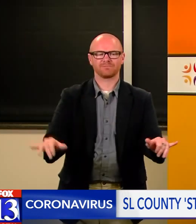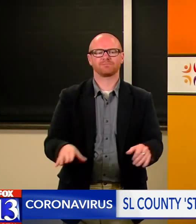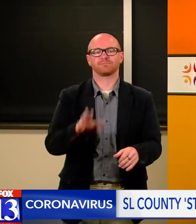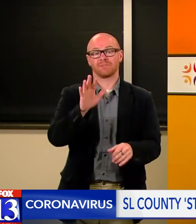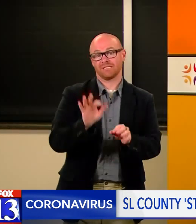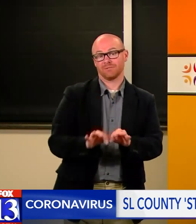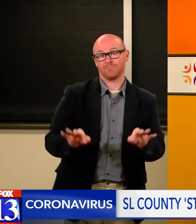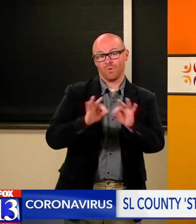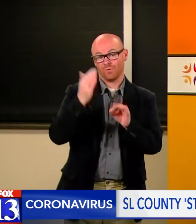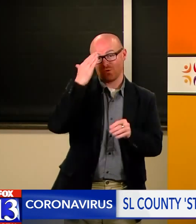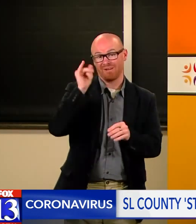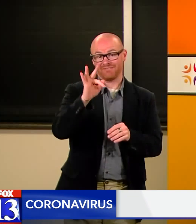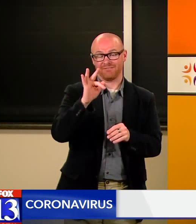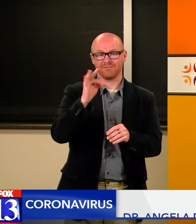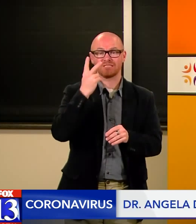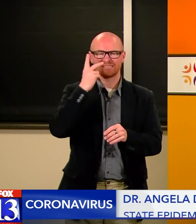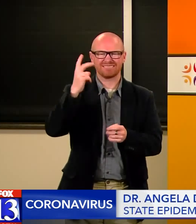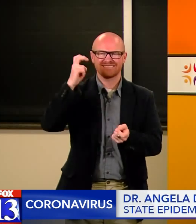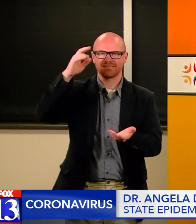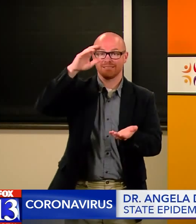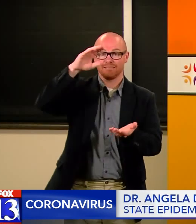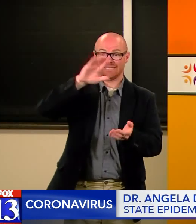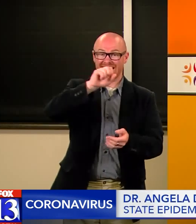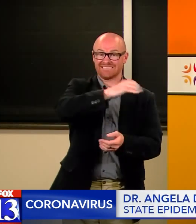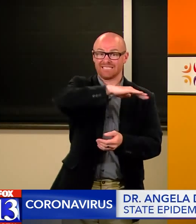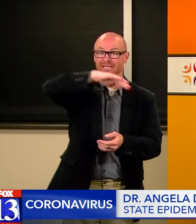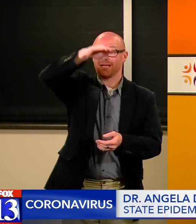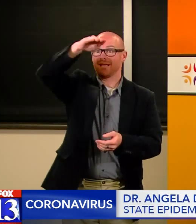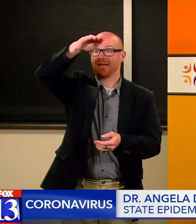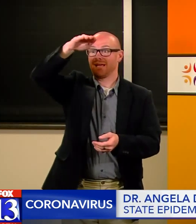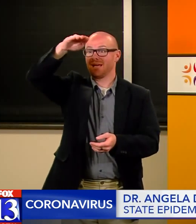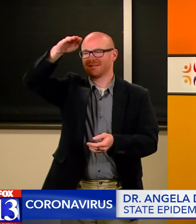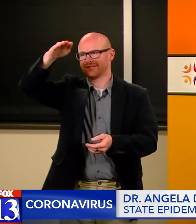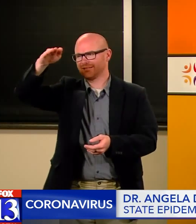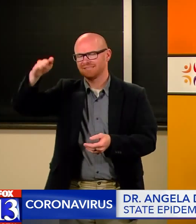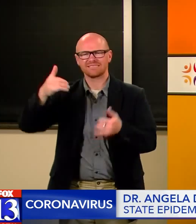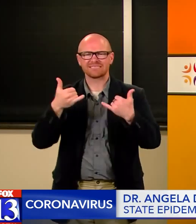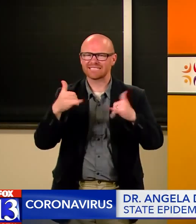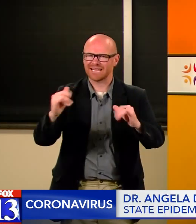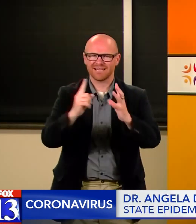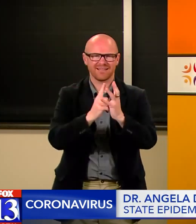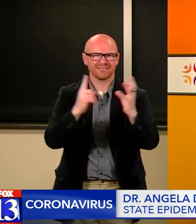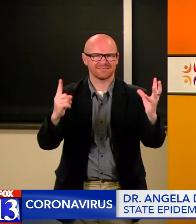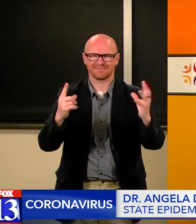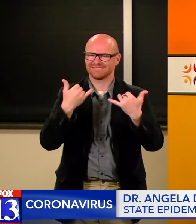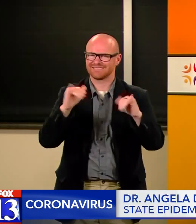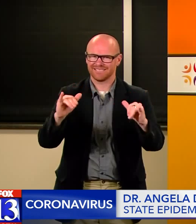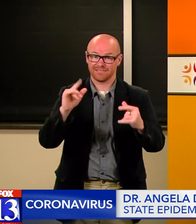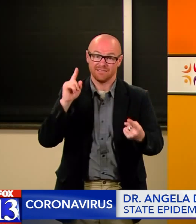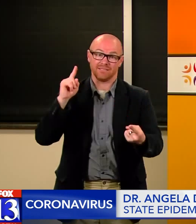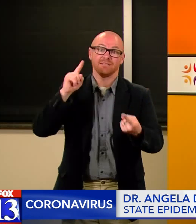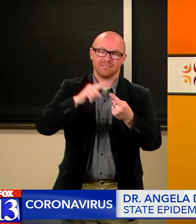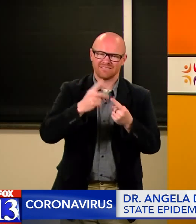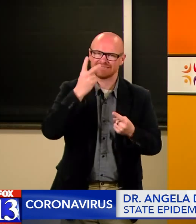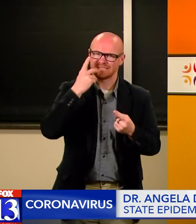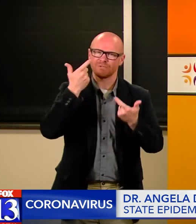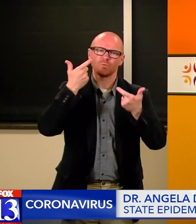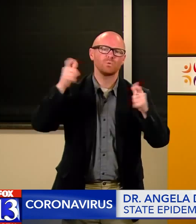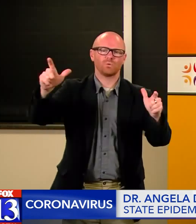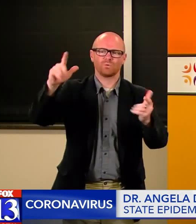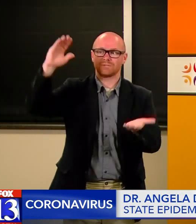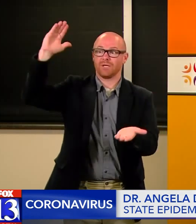for. Once we start seeing a decline in cases, it's important to maintain social distancing restrictions until we see a significant decrease